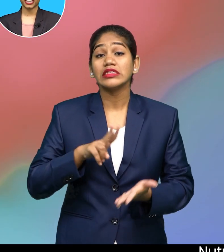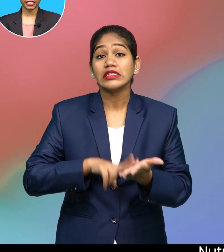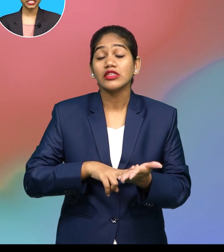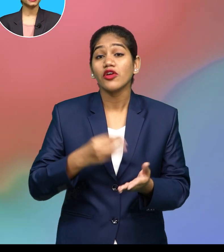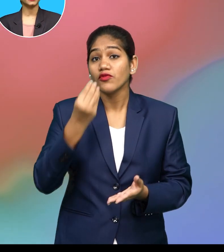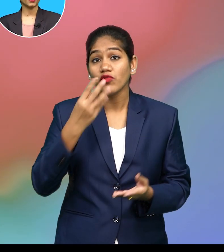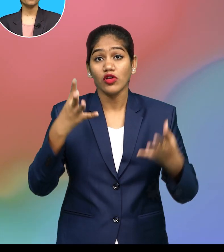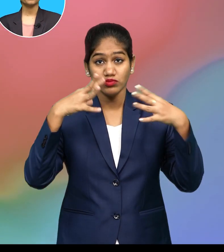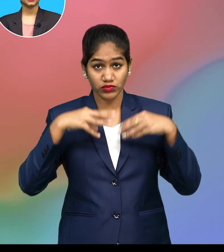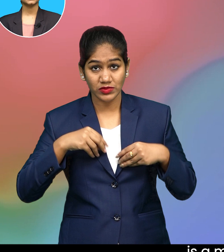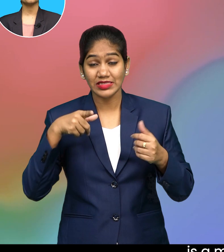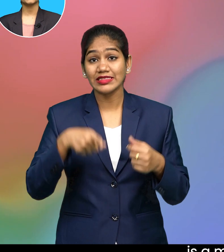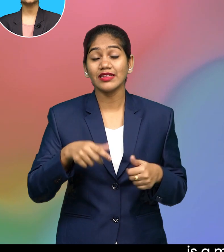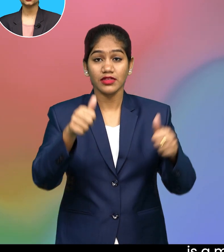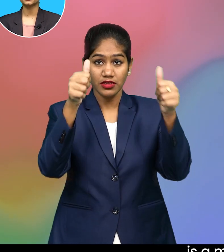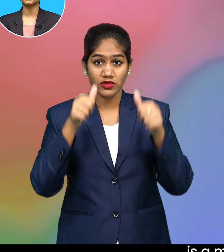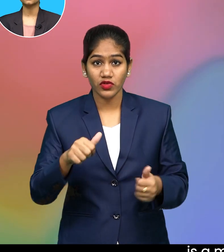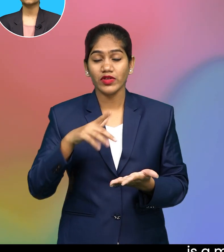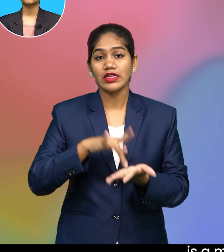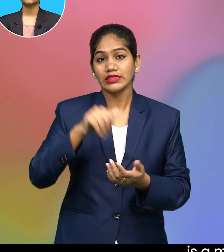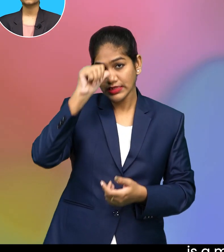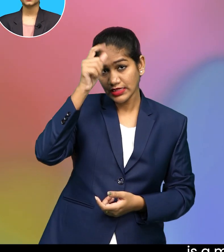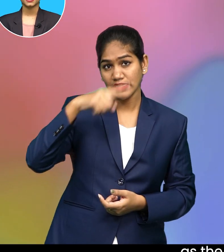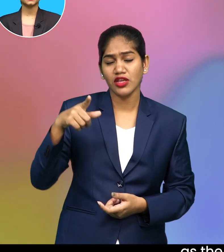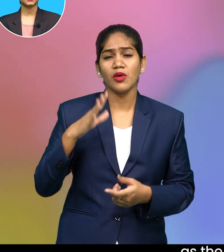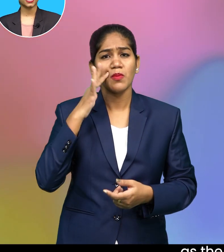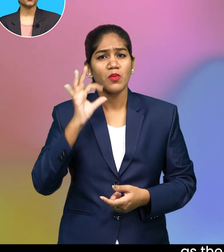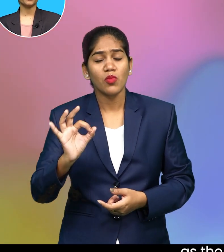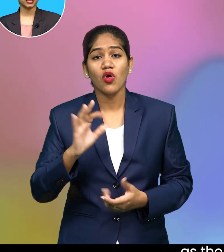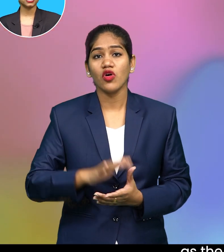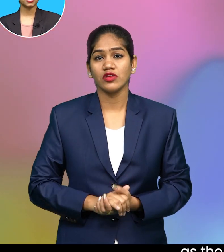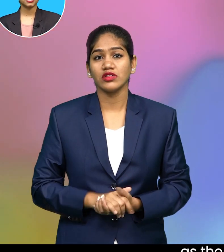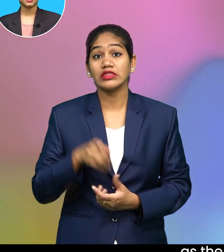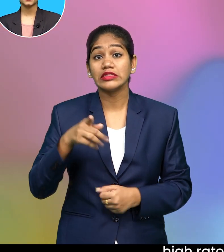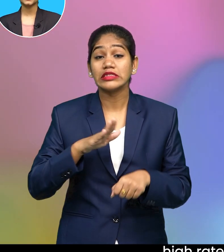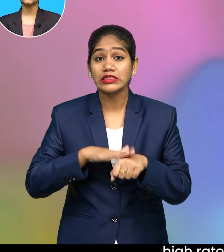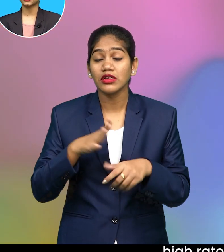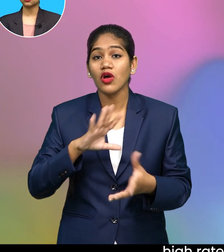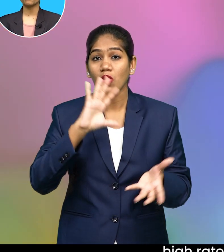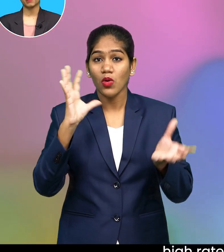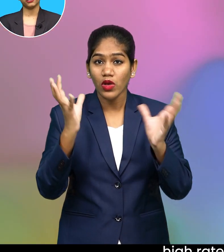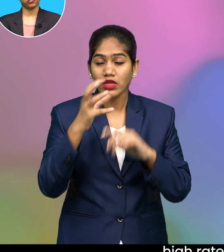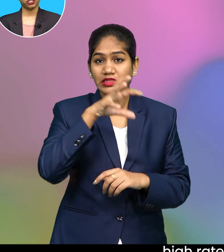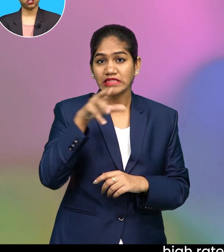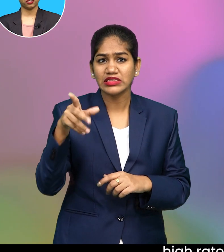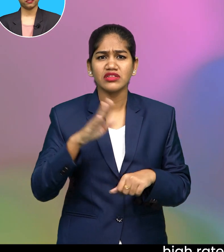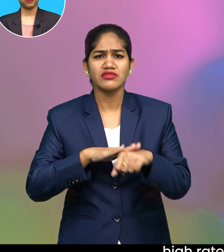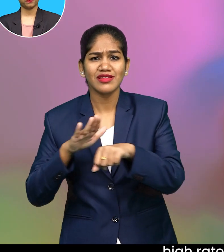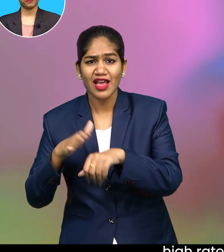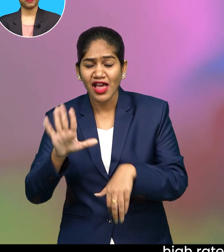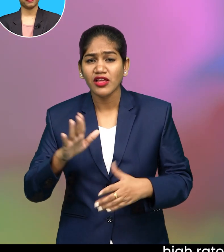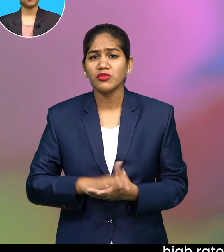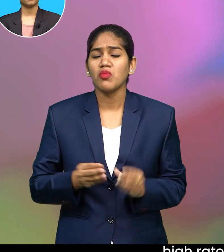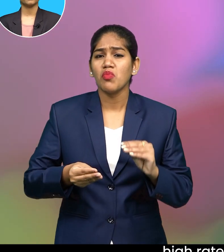Nutrition status in India is a major concern as the country faces high rates of malnutrition,